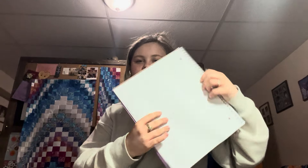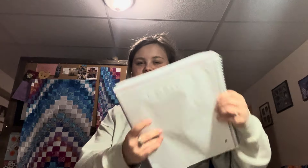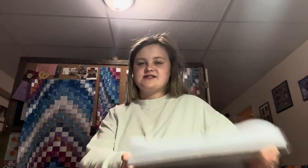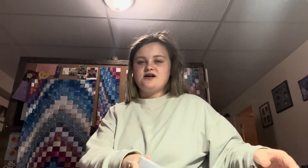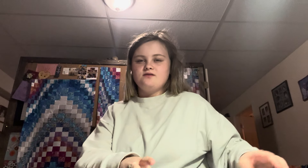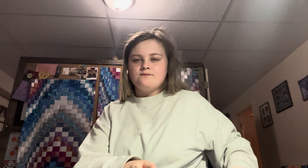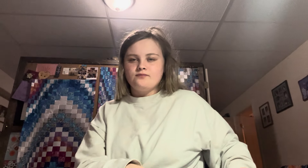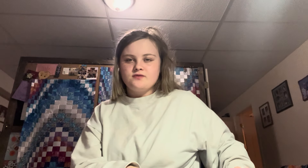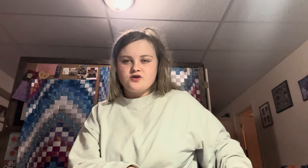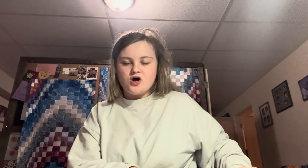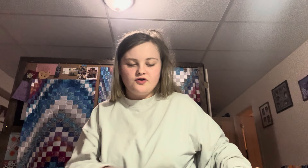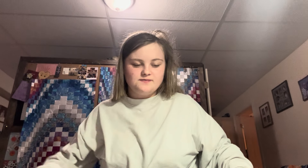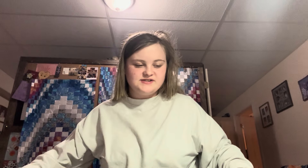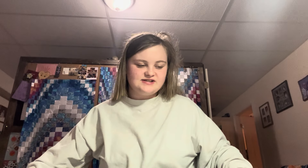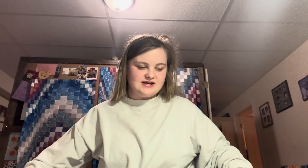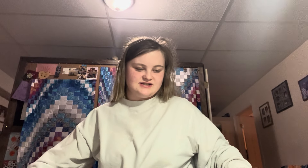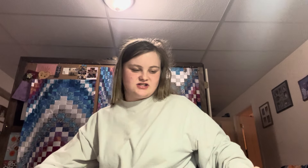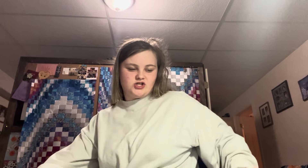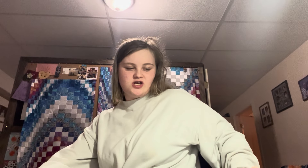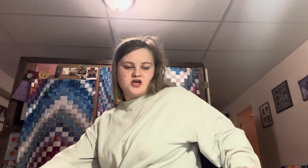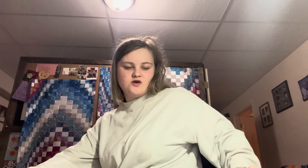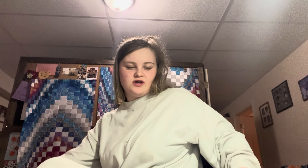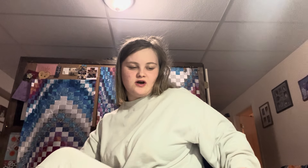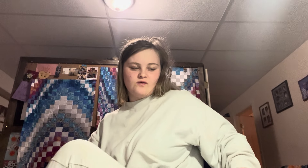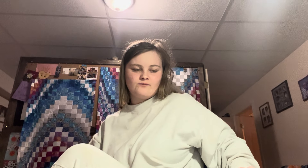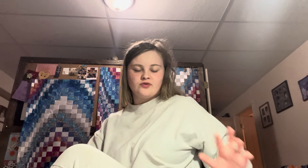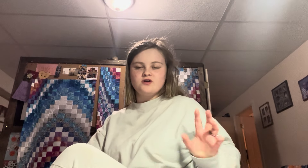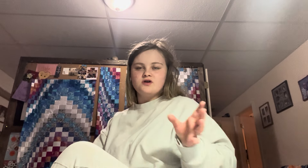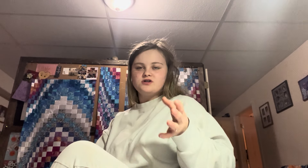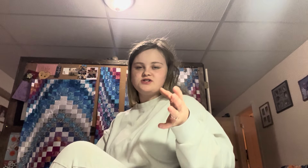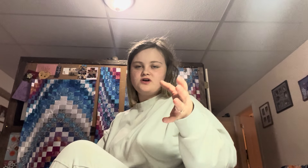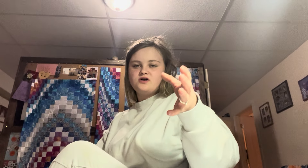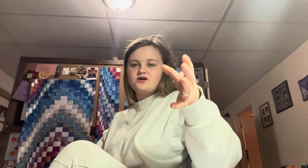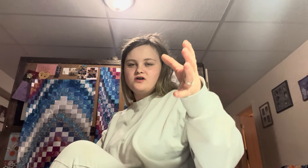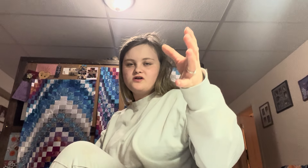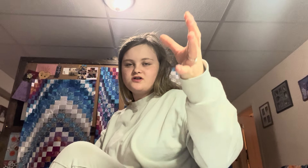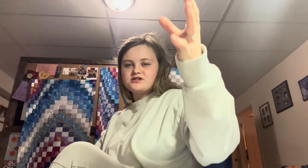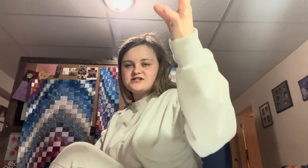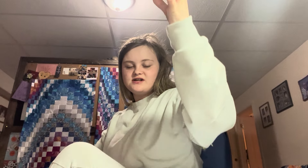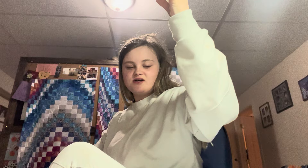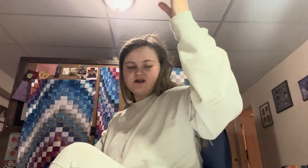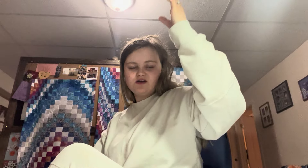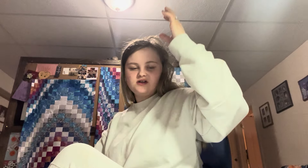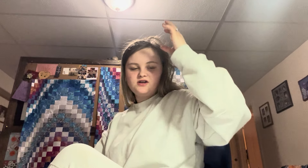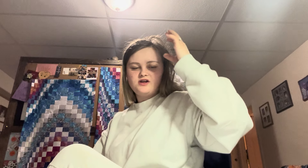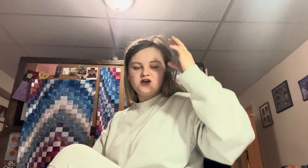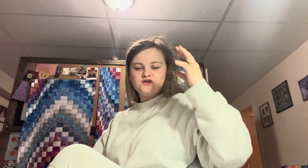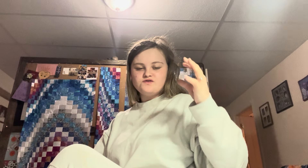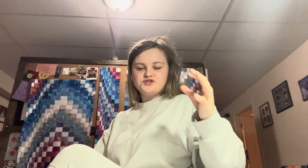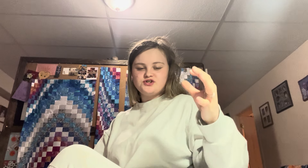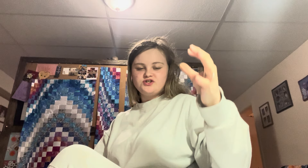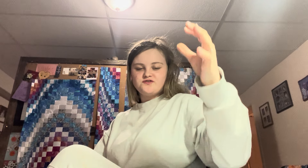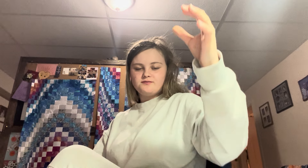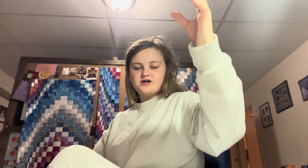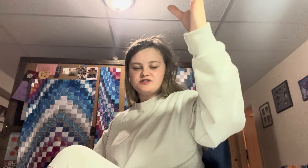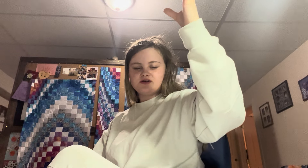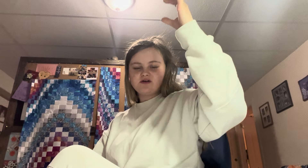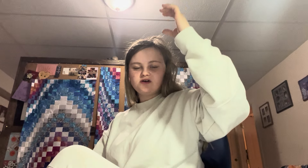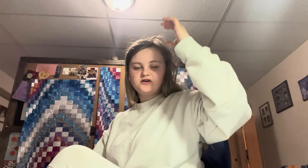Next song, called Obsessed. Here we go. Dark side, you search for my